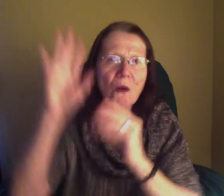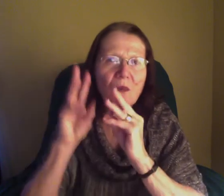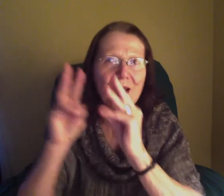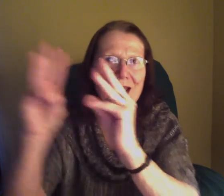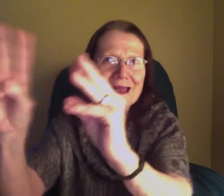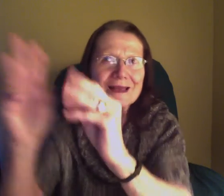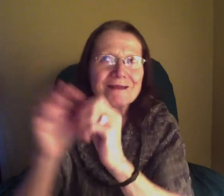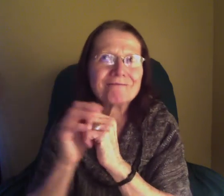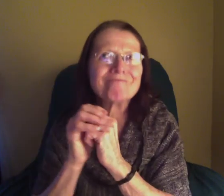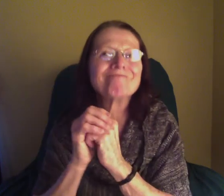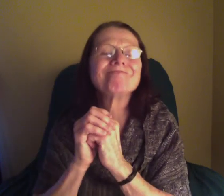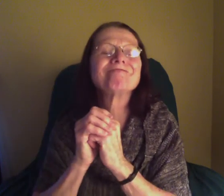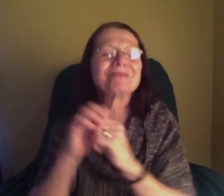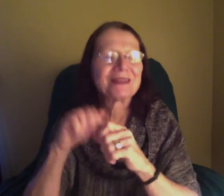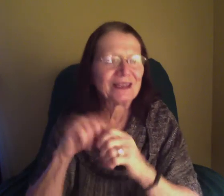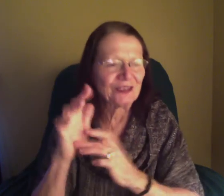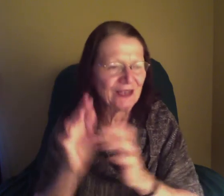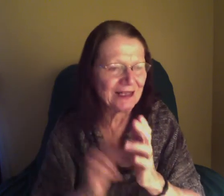a good